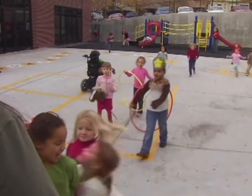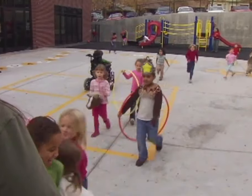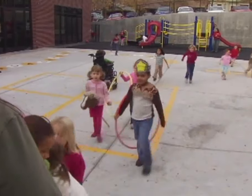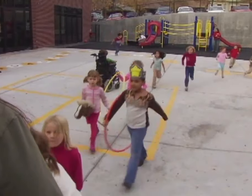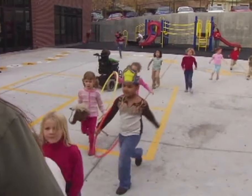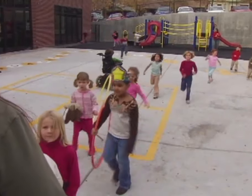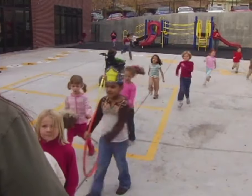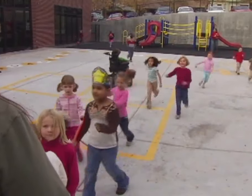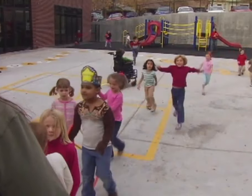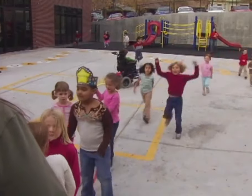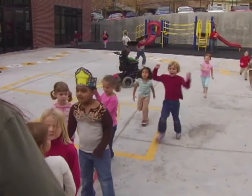school.